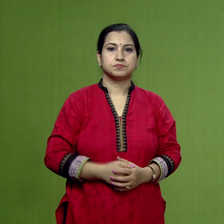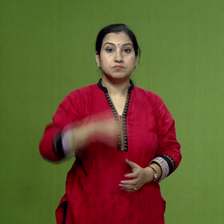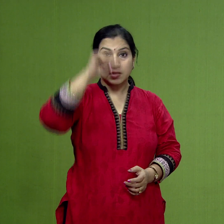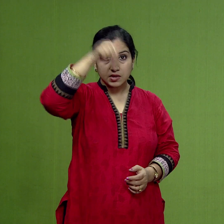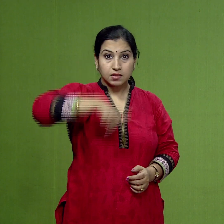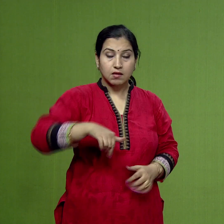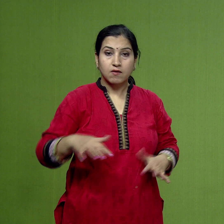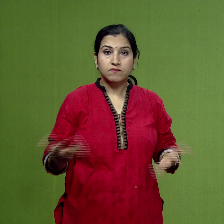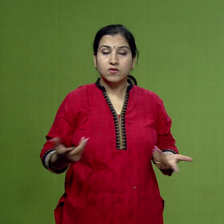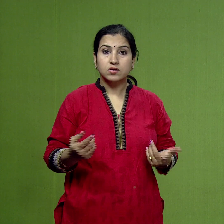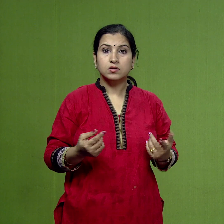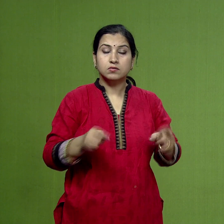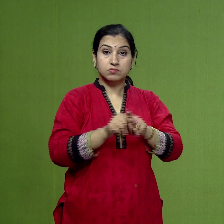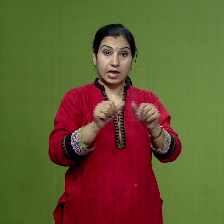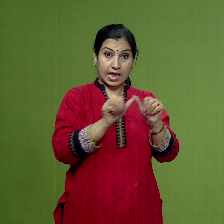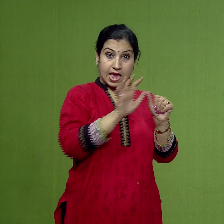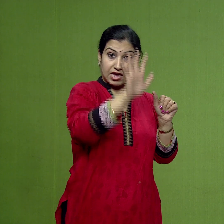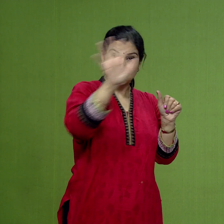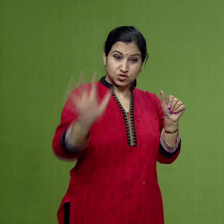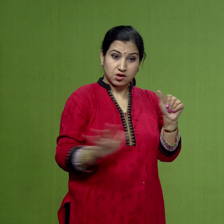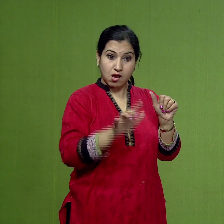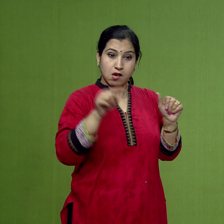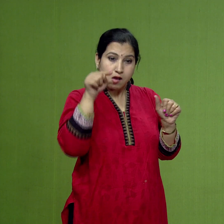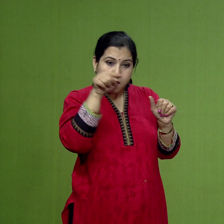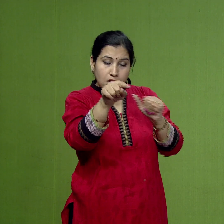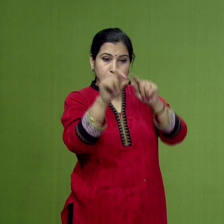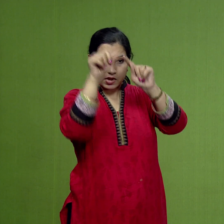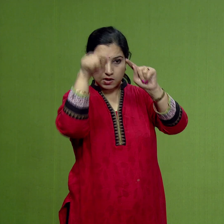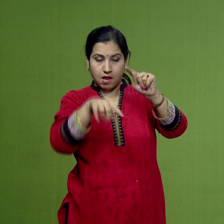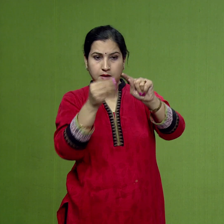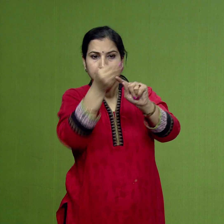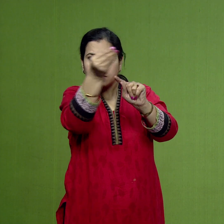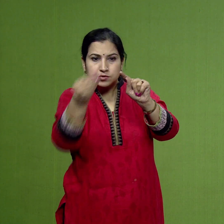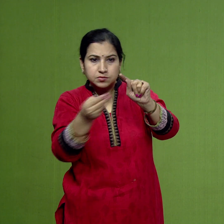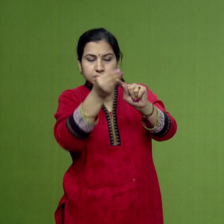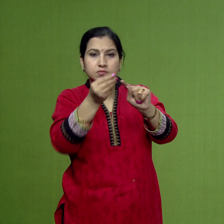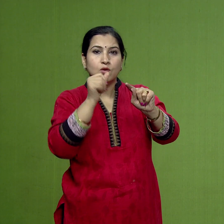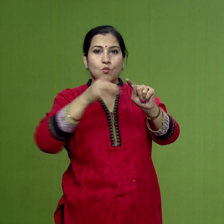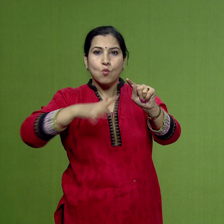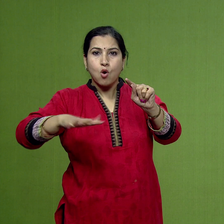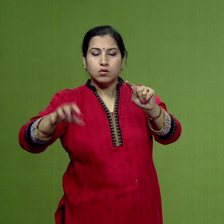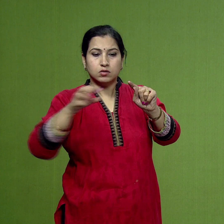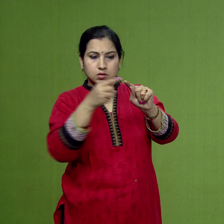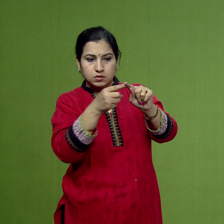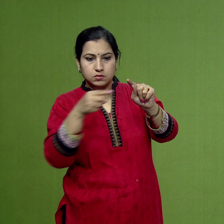India is part of Asian continent and is surrounded by water from three